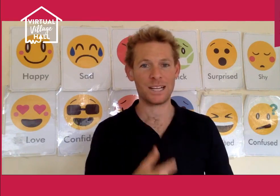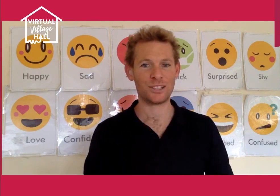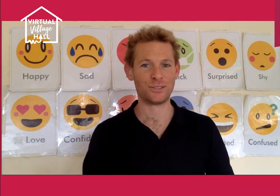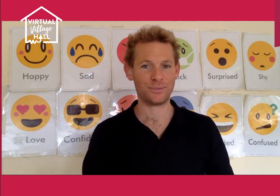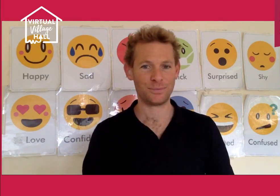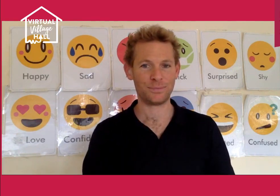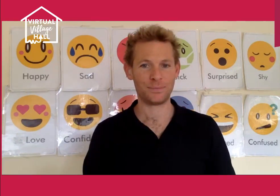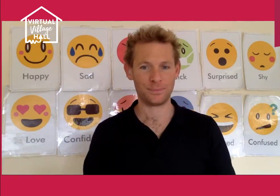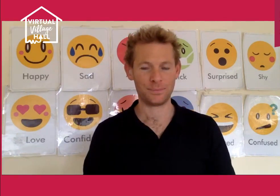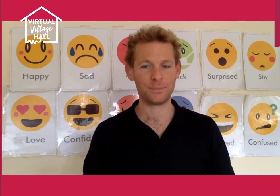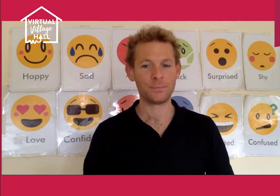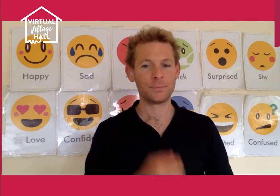vampire.